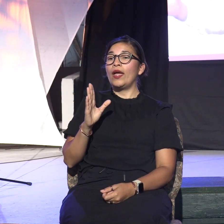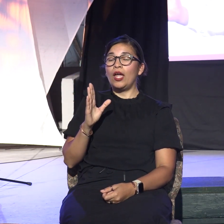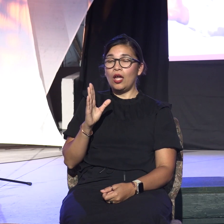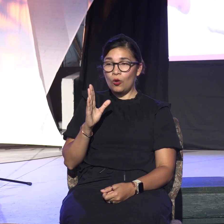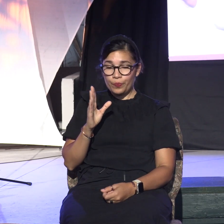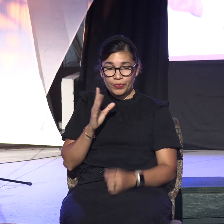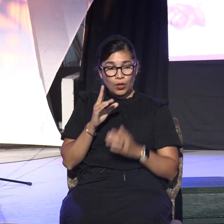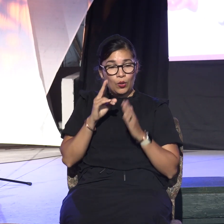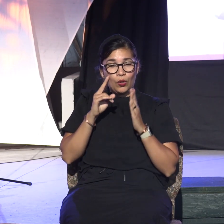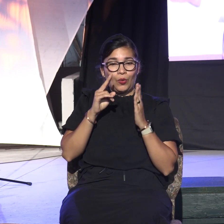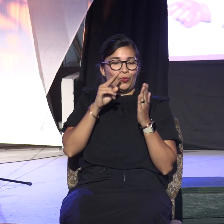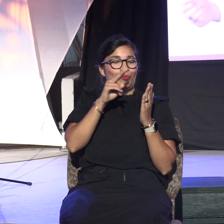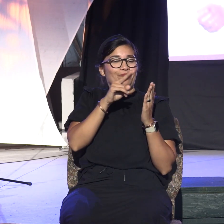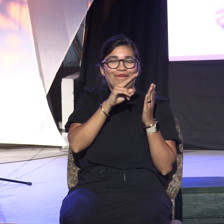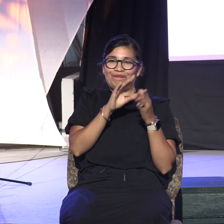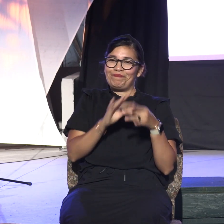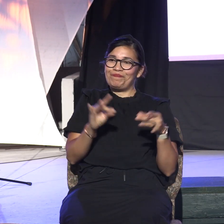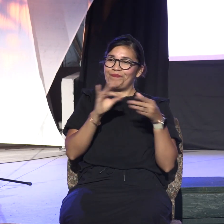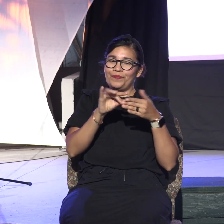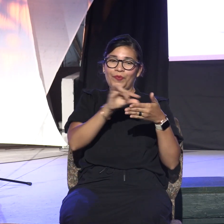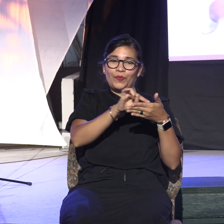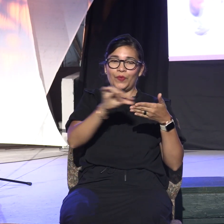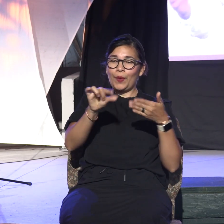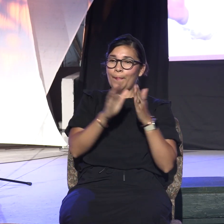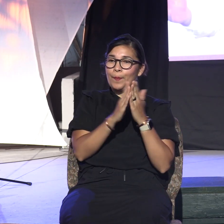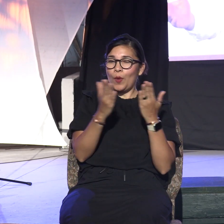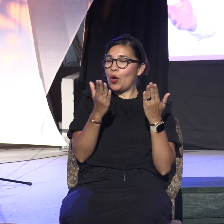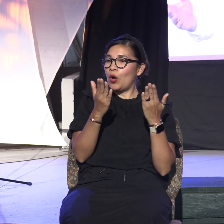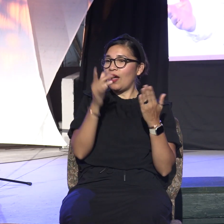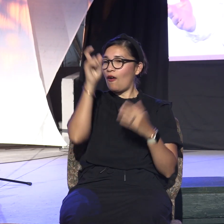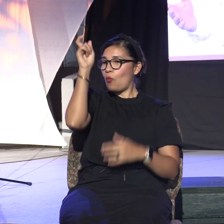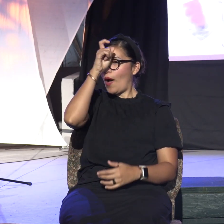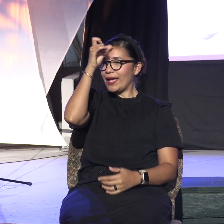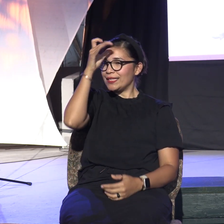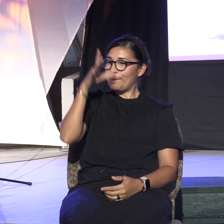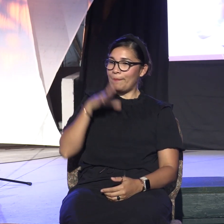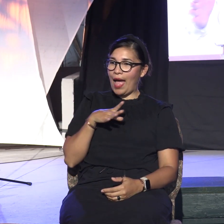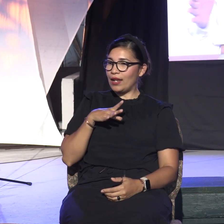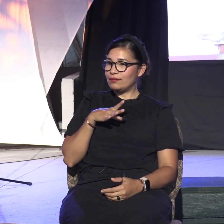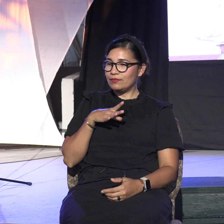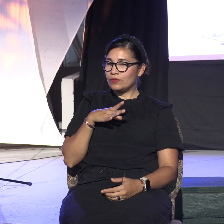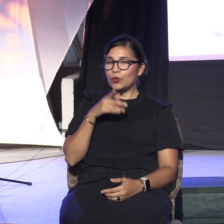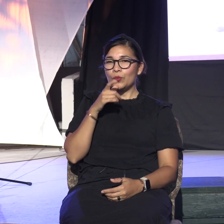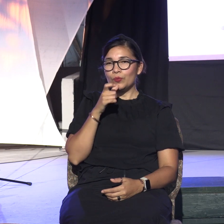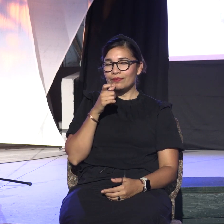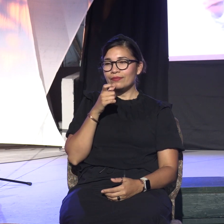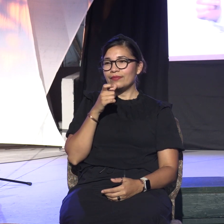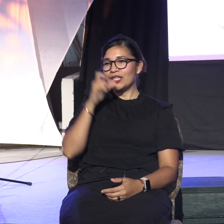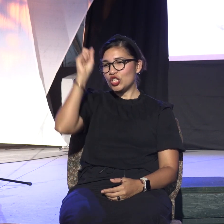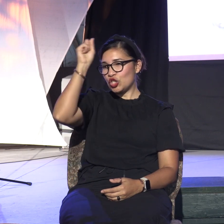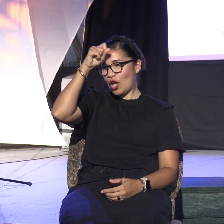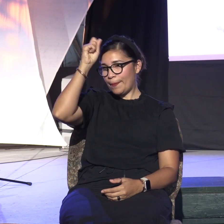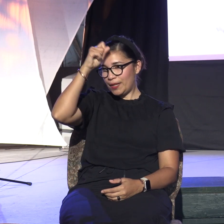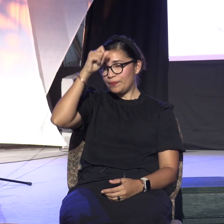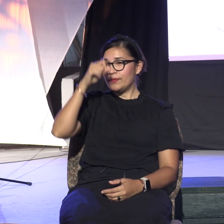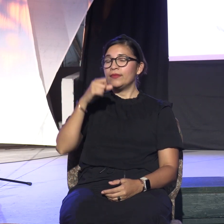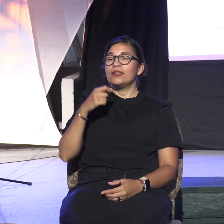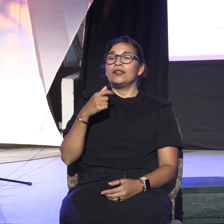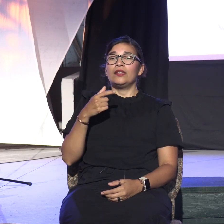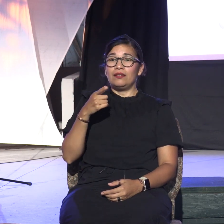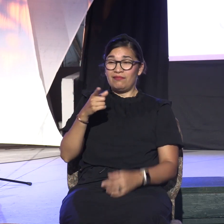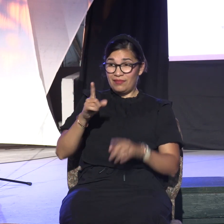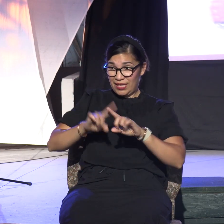a difference between being smart and being wise? Now, you can have all